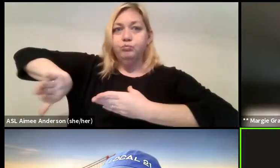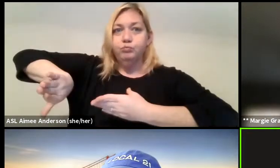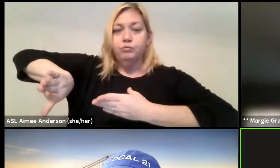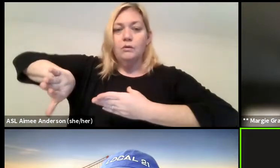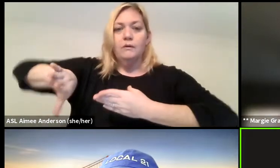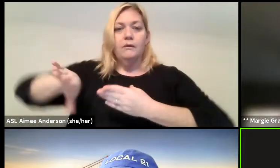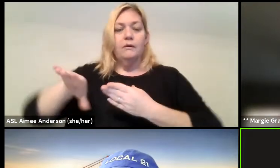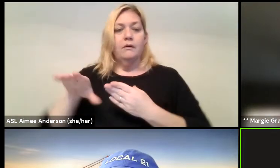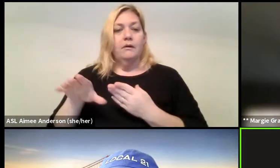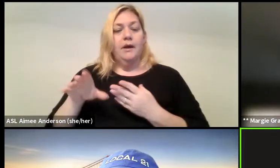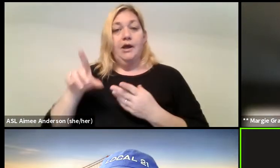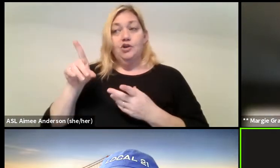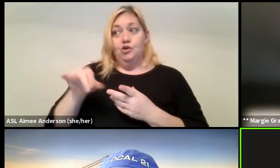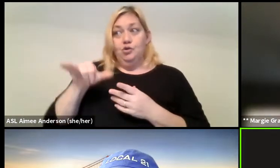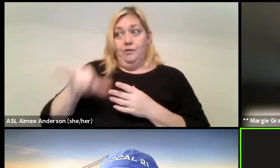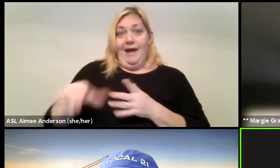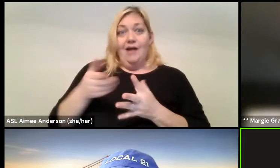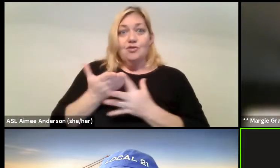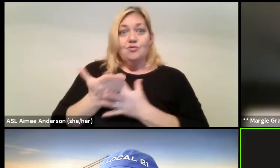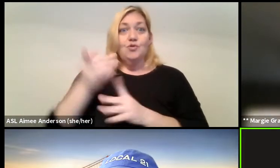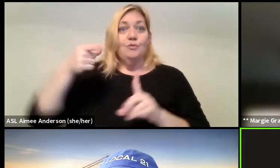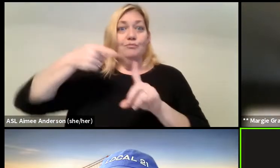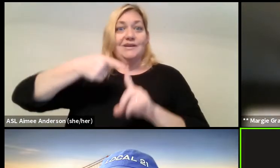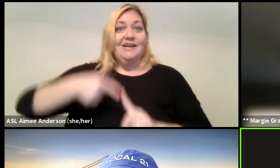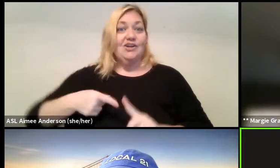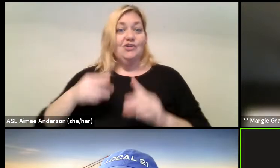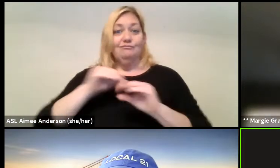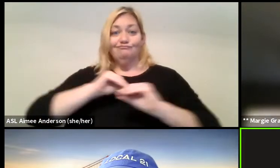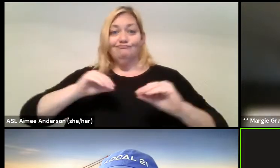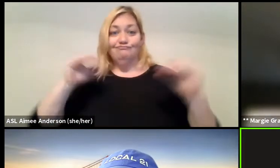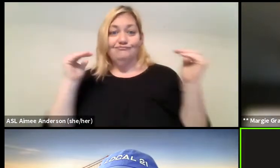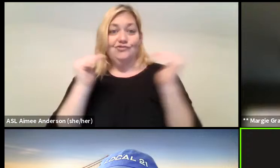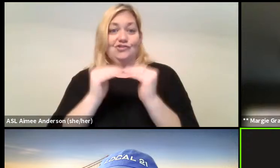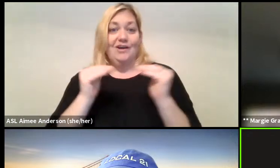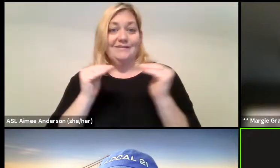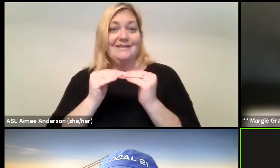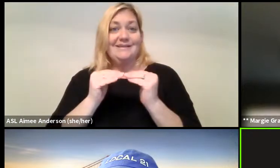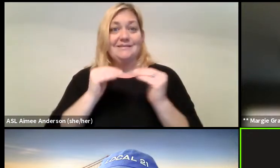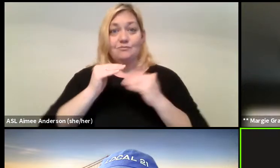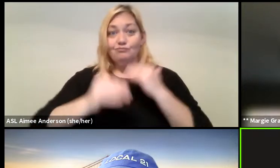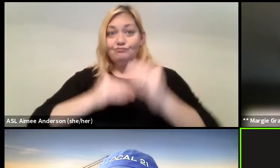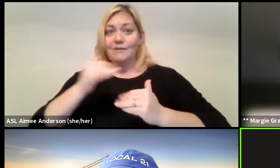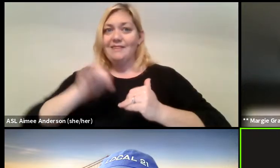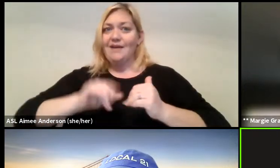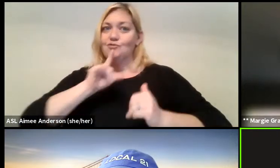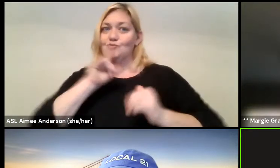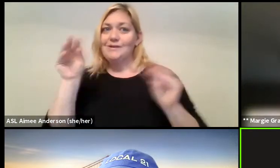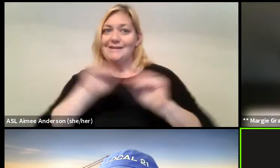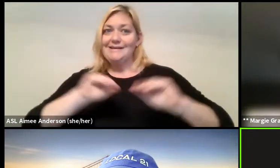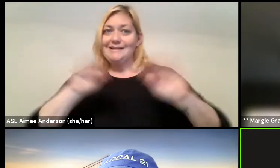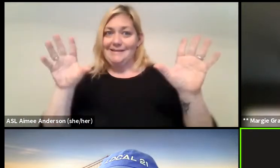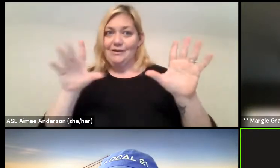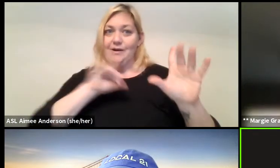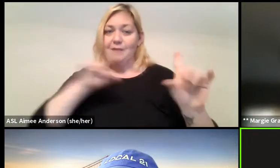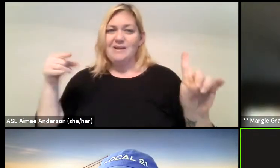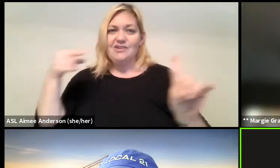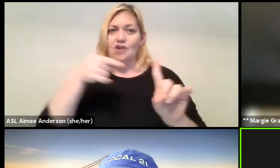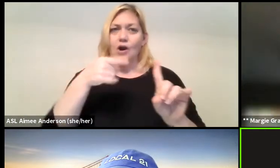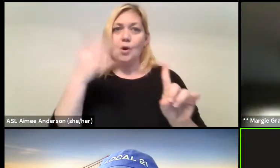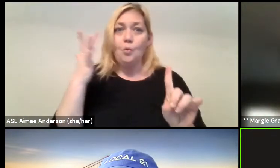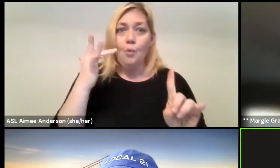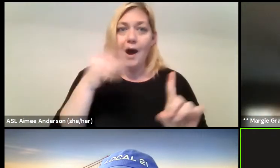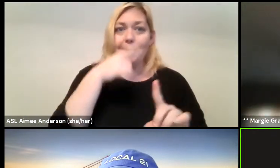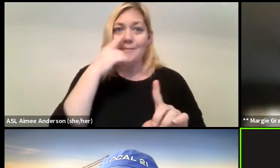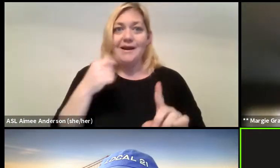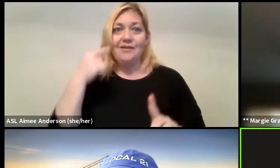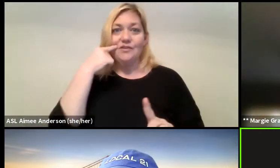to do this through the procedural justice, which is something that's very clear. It has been targeted just because it is